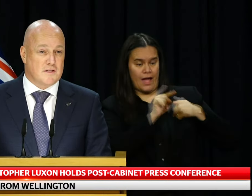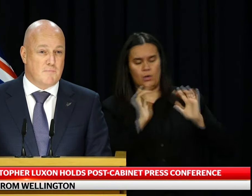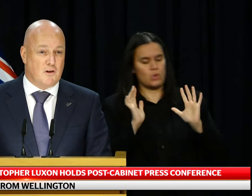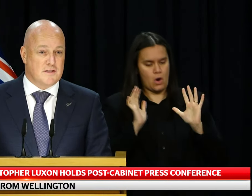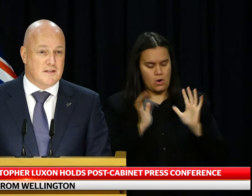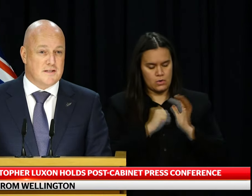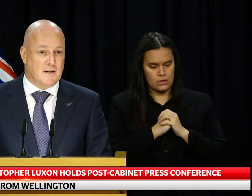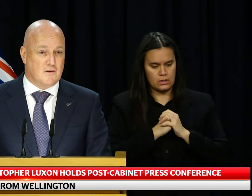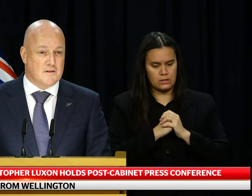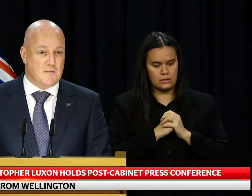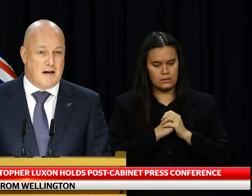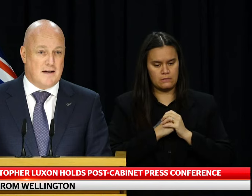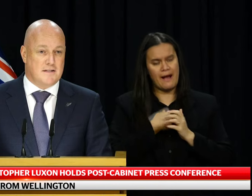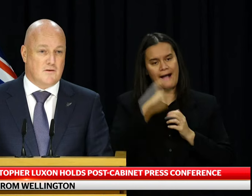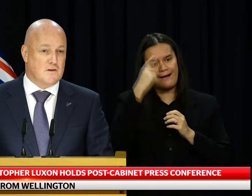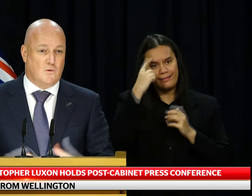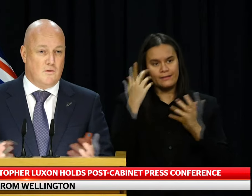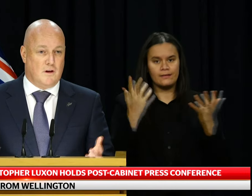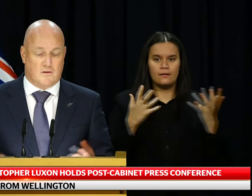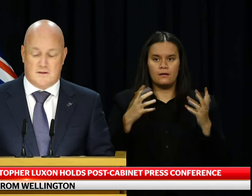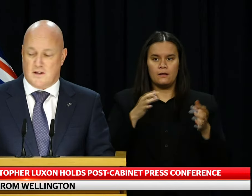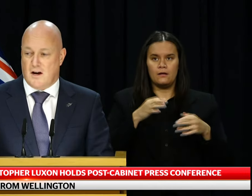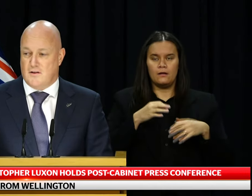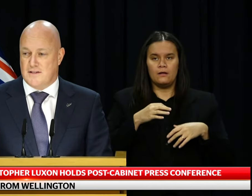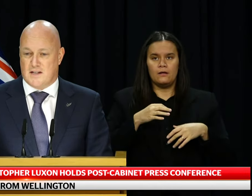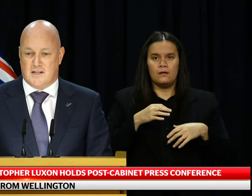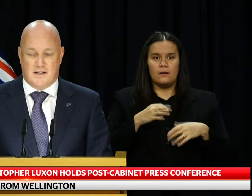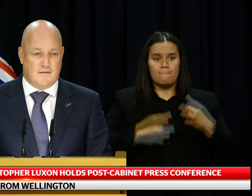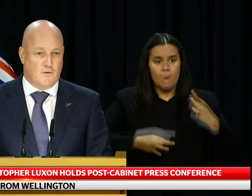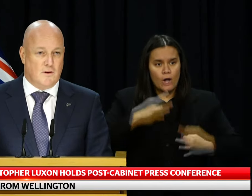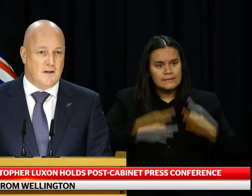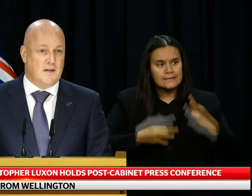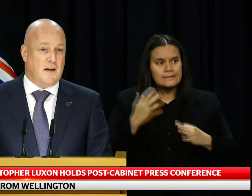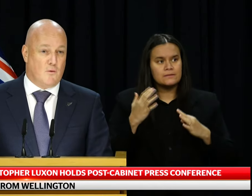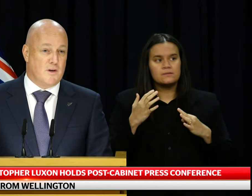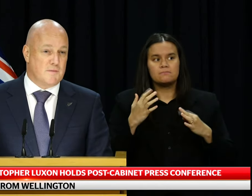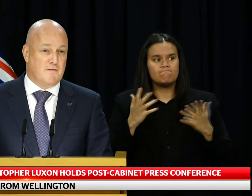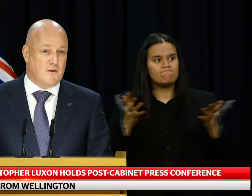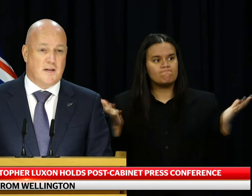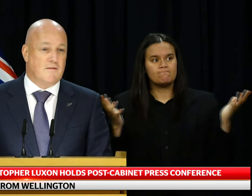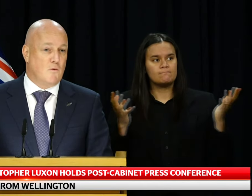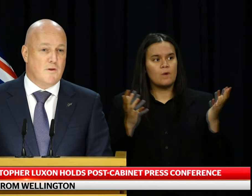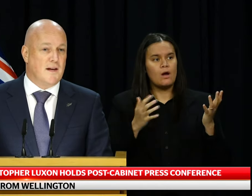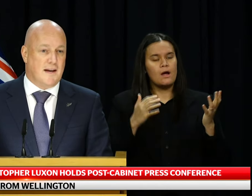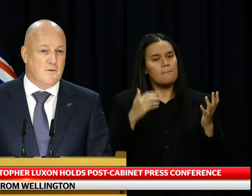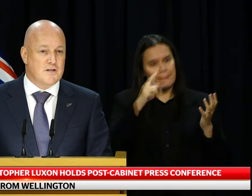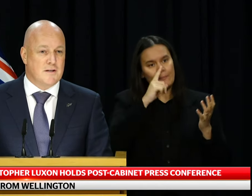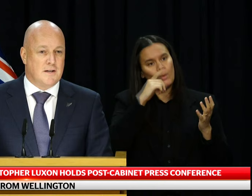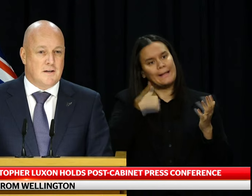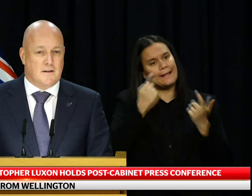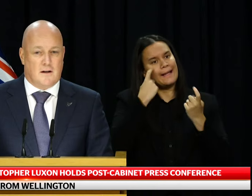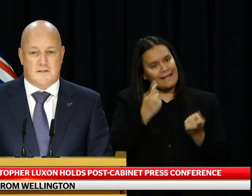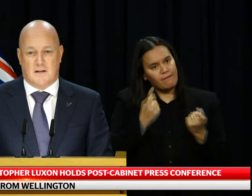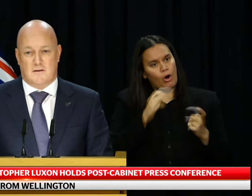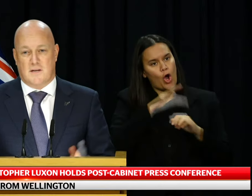general, across the politics, across the parties, across the aisle, that there's actually a need for everyone to be very careful with their language. You know, I've seen Chris